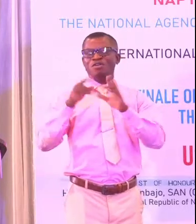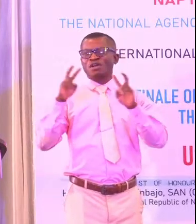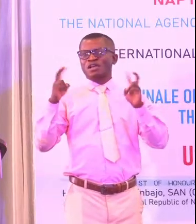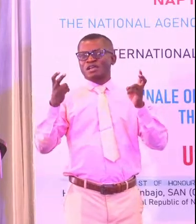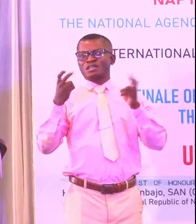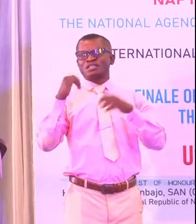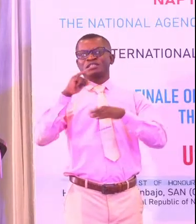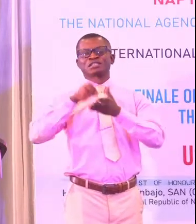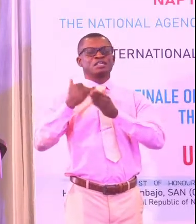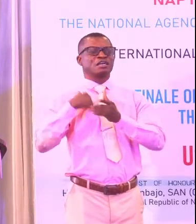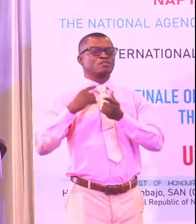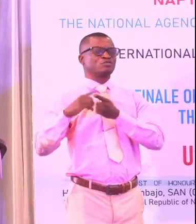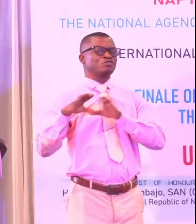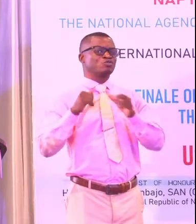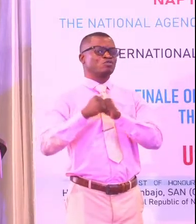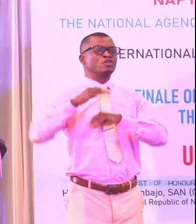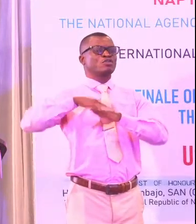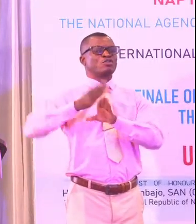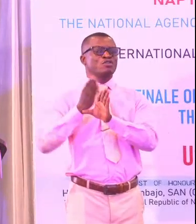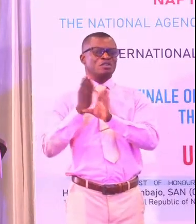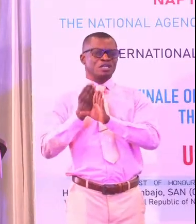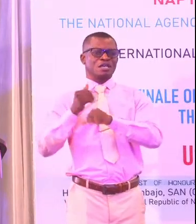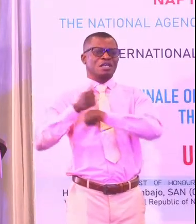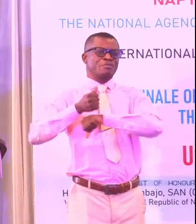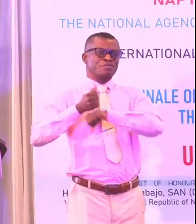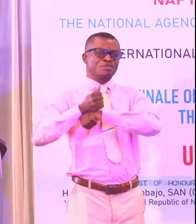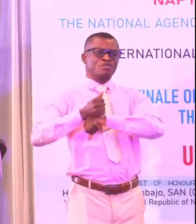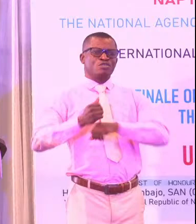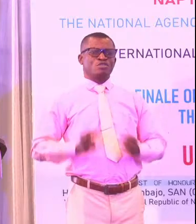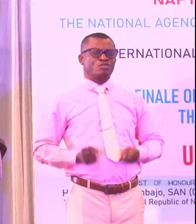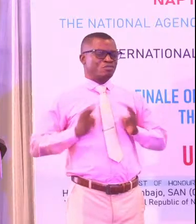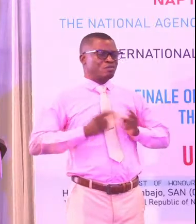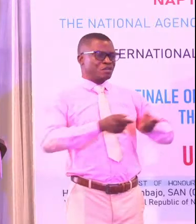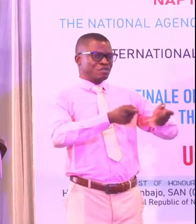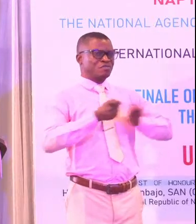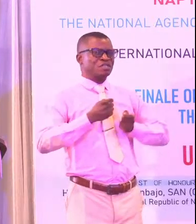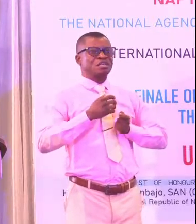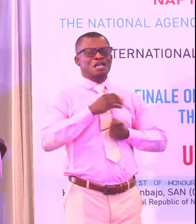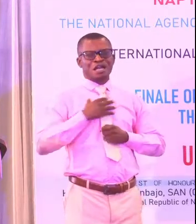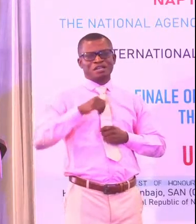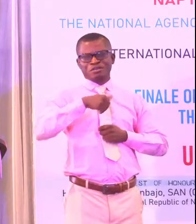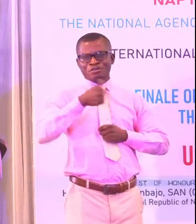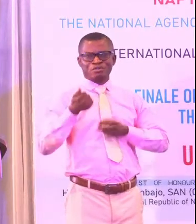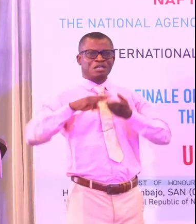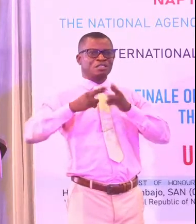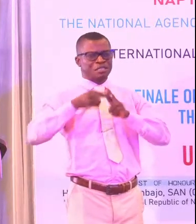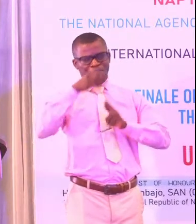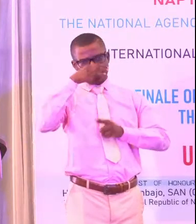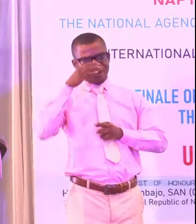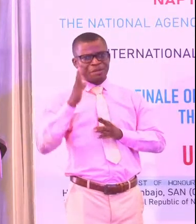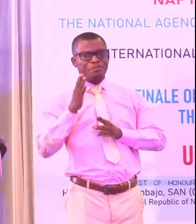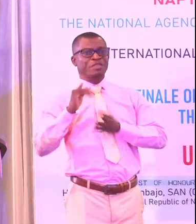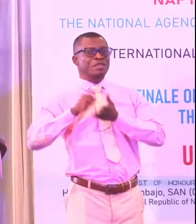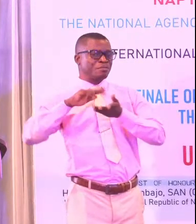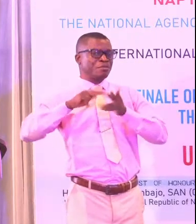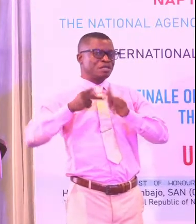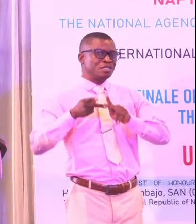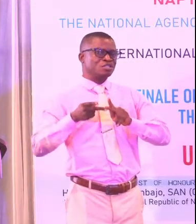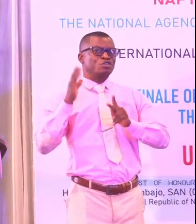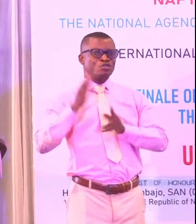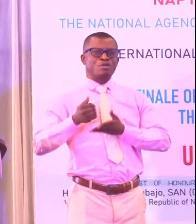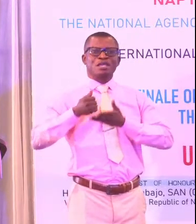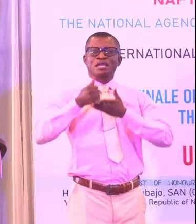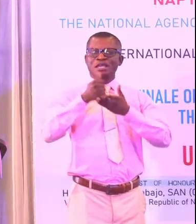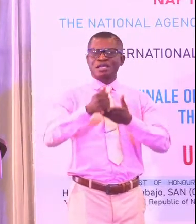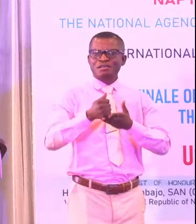child abuse, human trafficking, and other related crimes. This partnership will also help detect